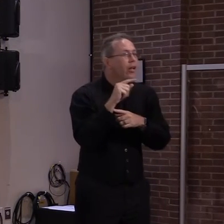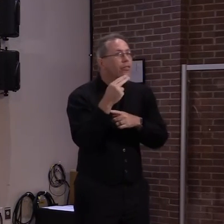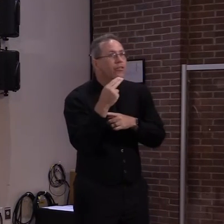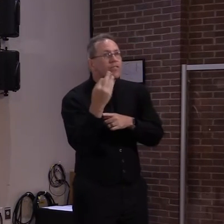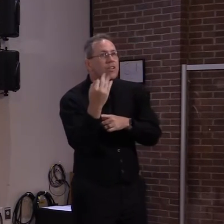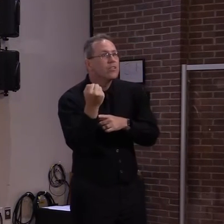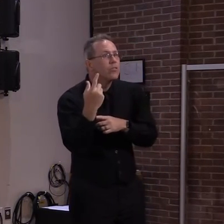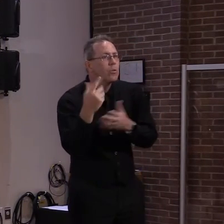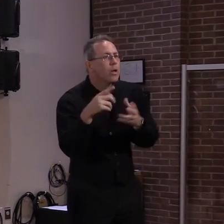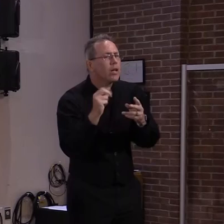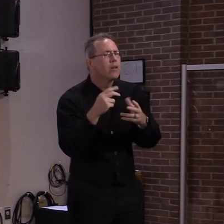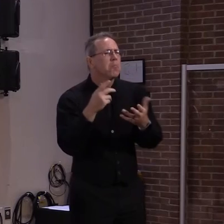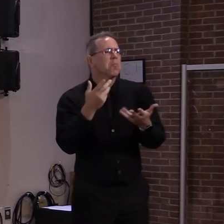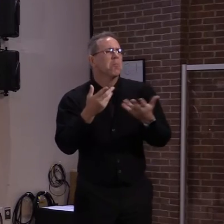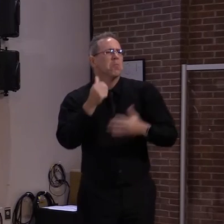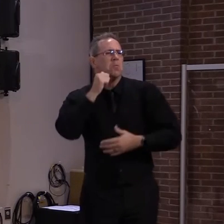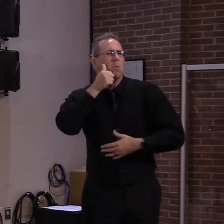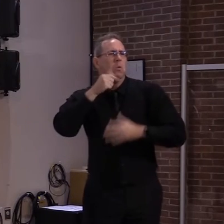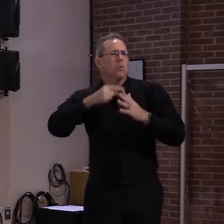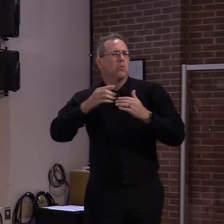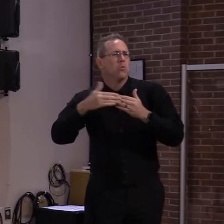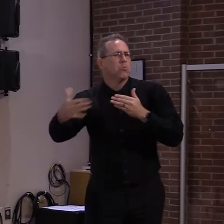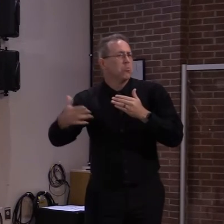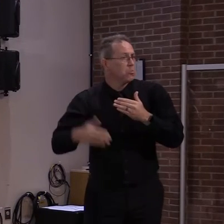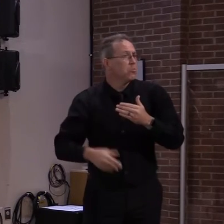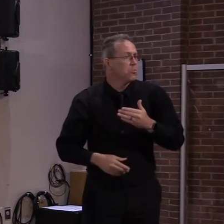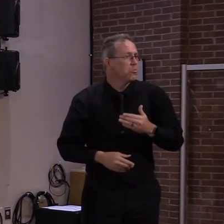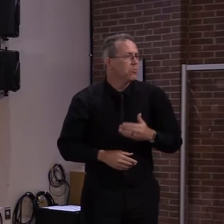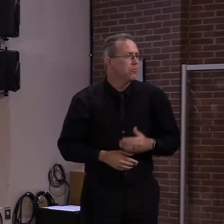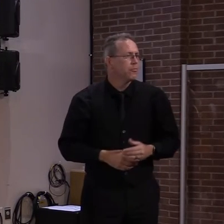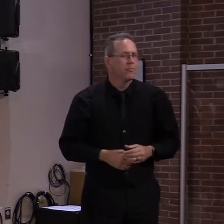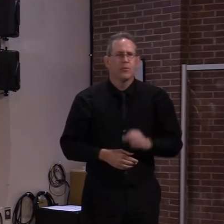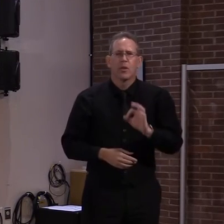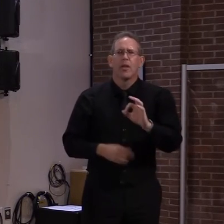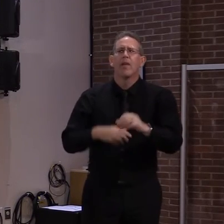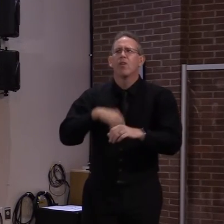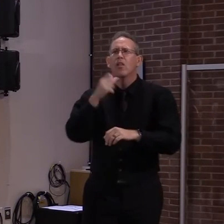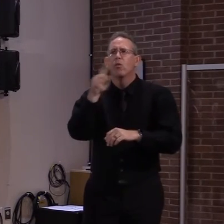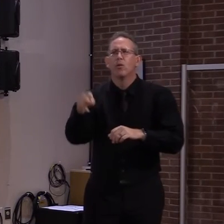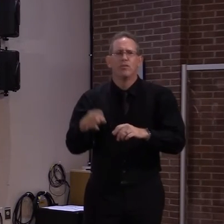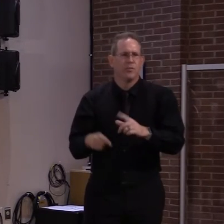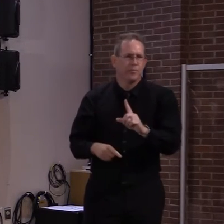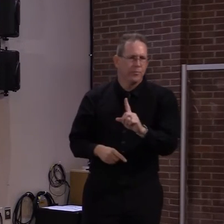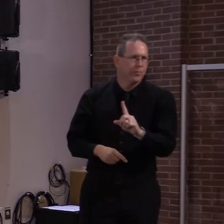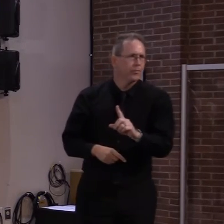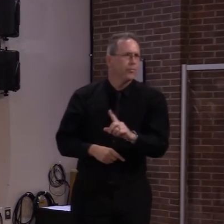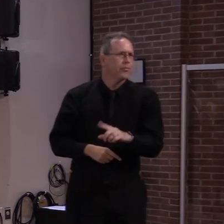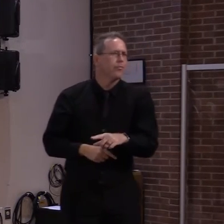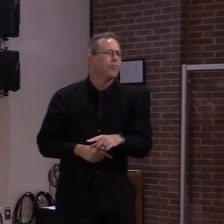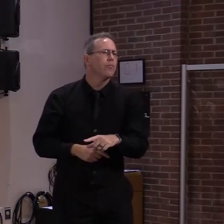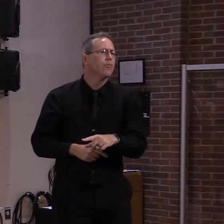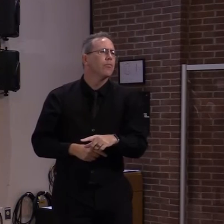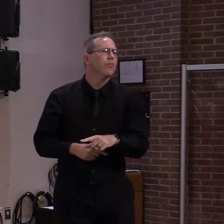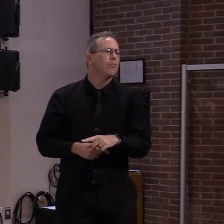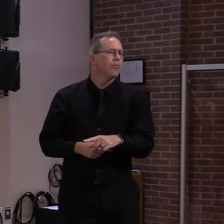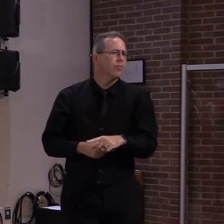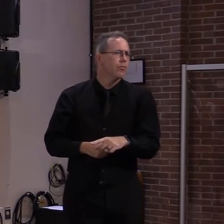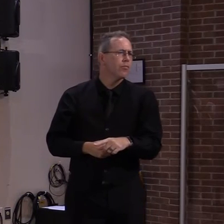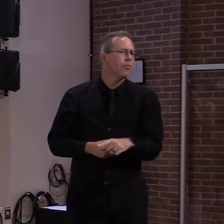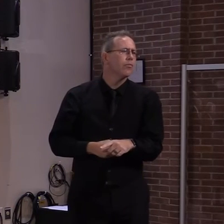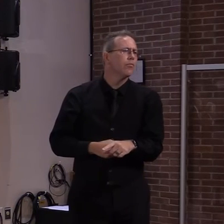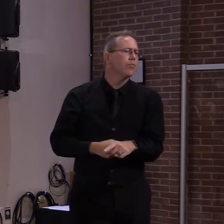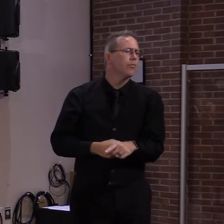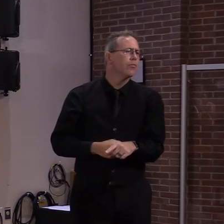Thank you. And I had one additional question. I'm wondering if any of the current hospitalizations are pediatric